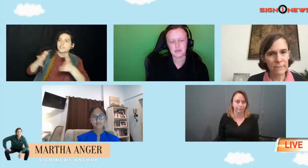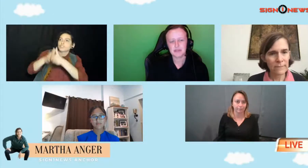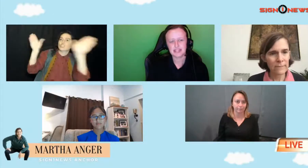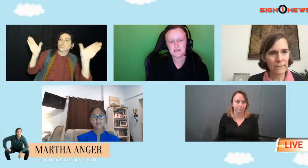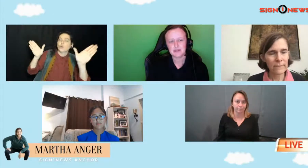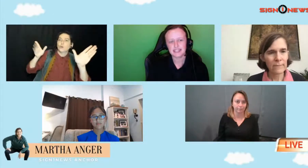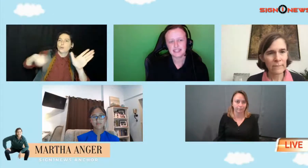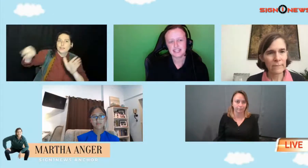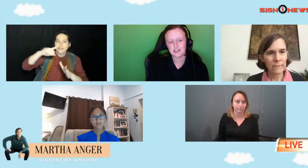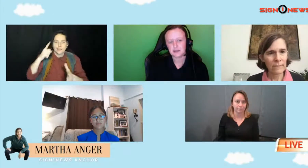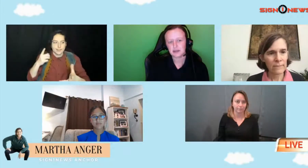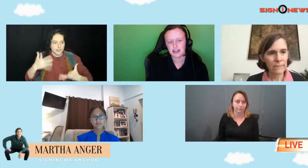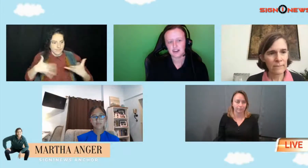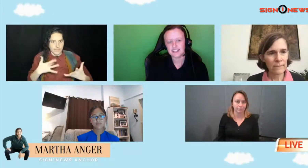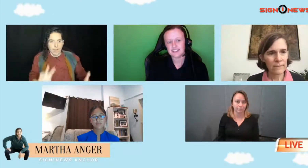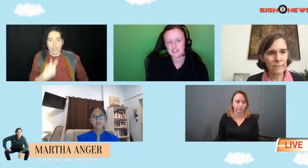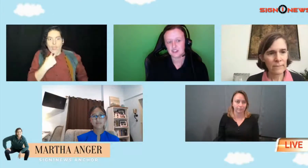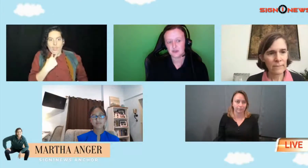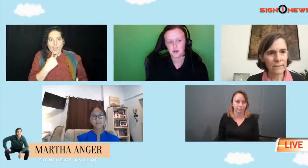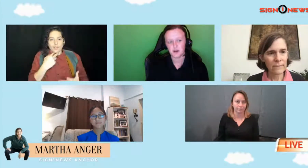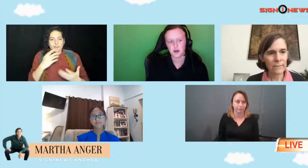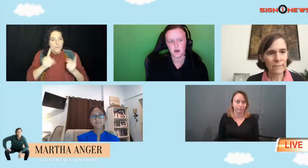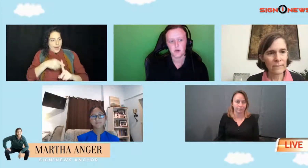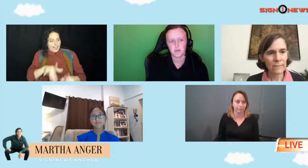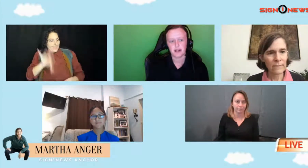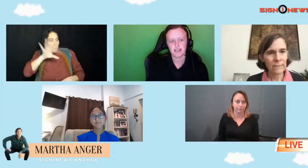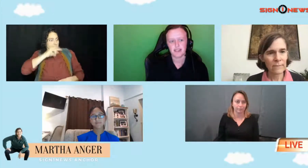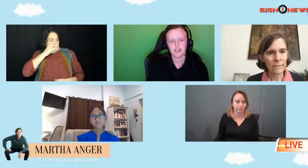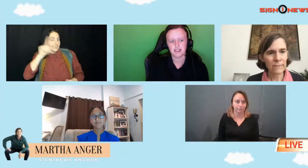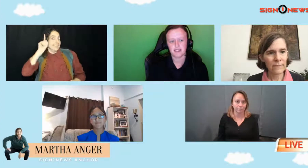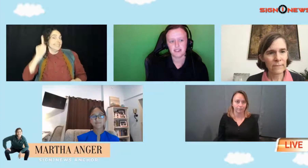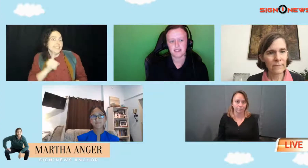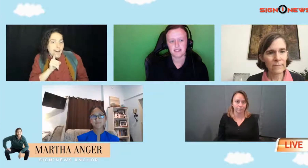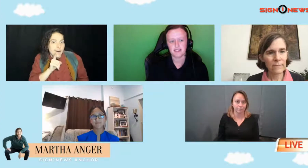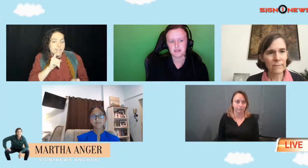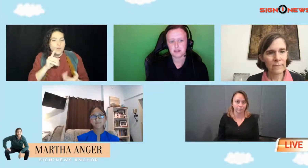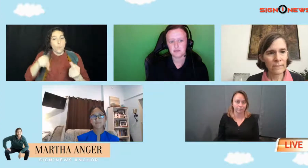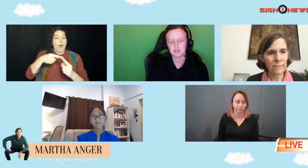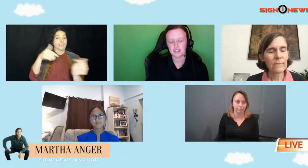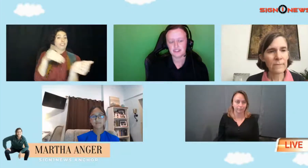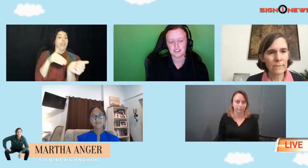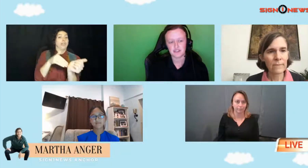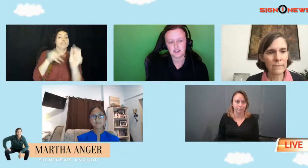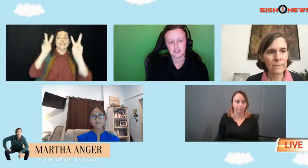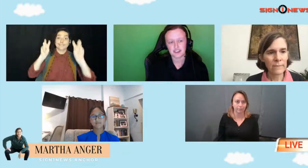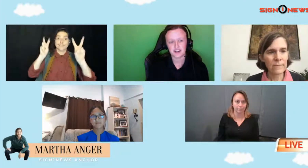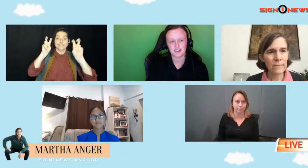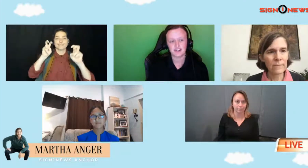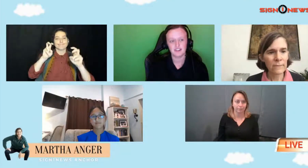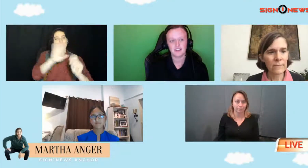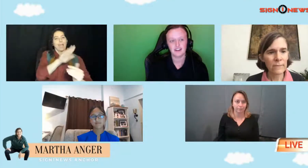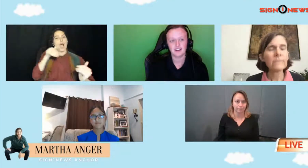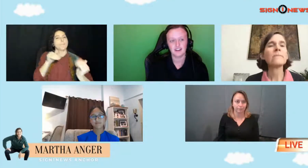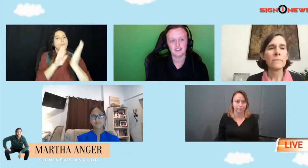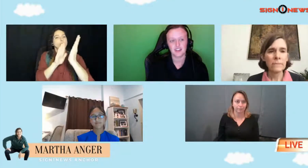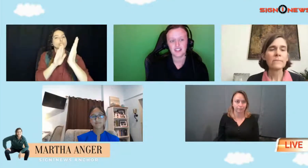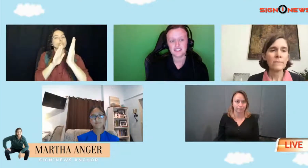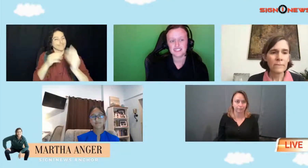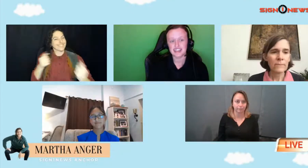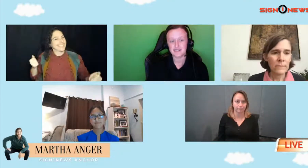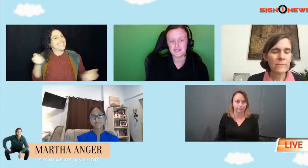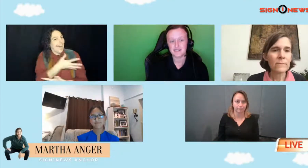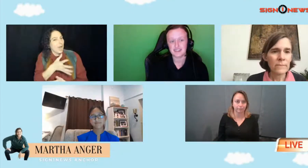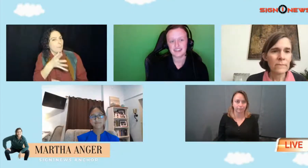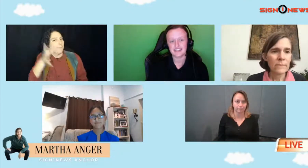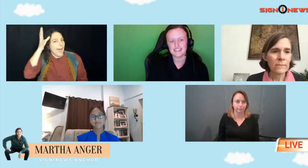you can't blame hearing parents in general, but sometimes when they discover their child